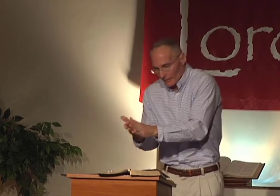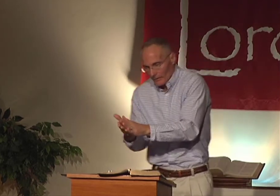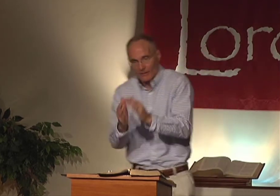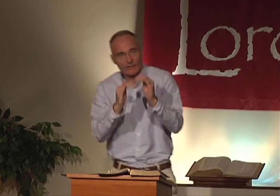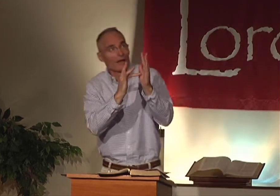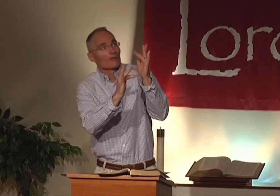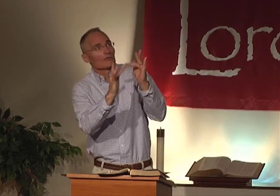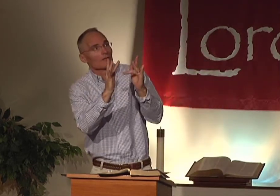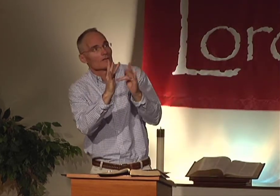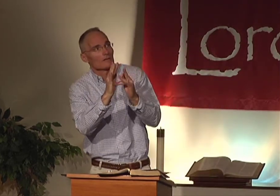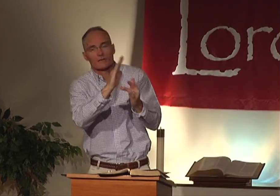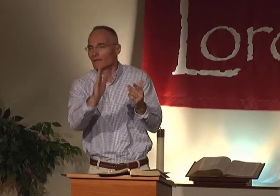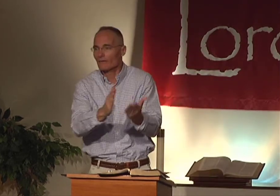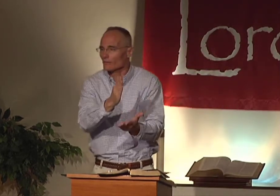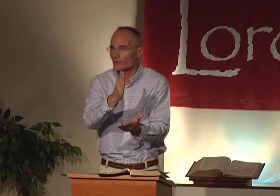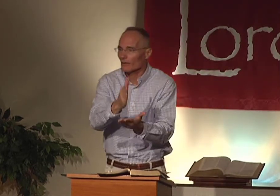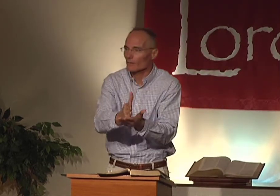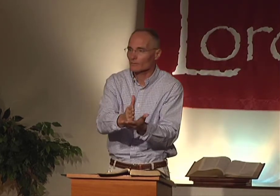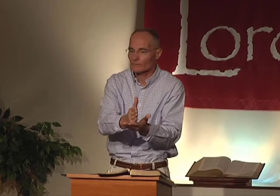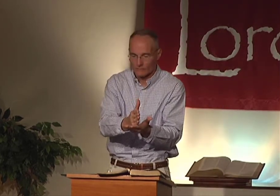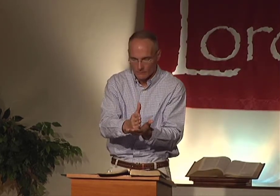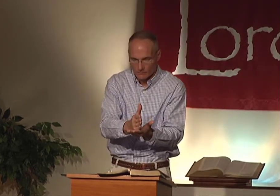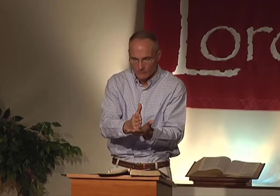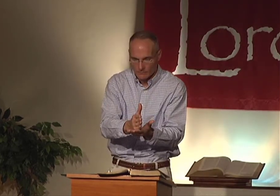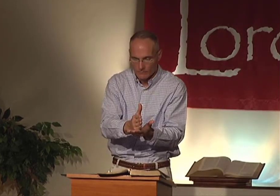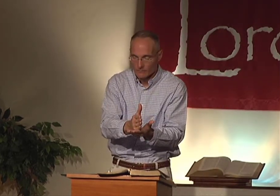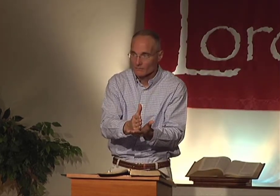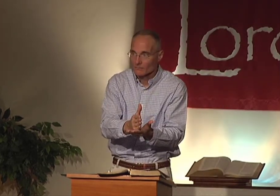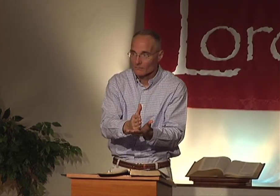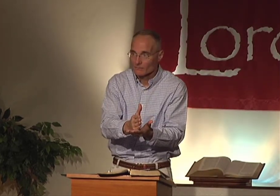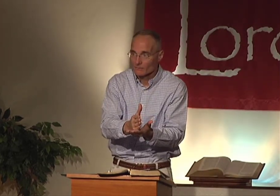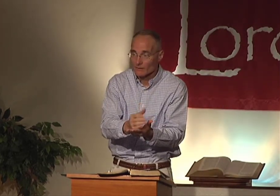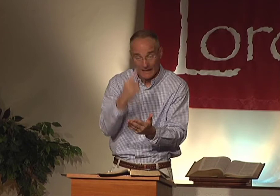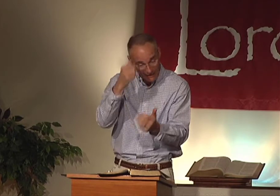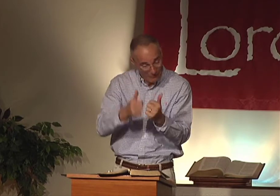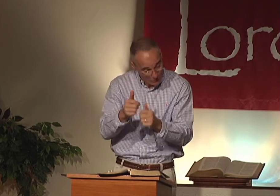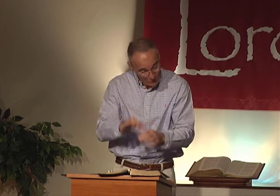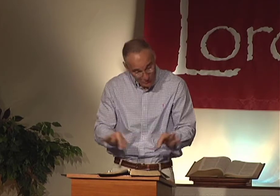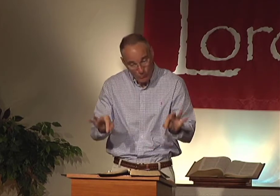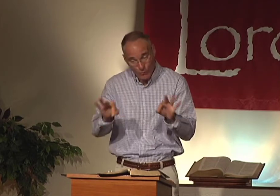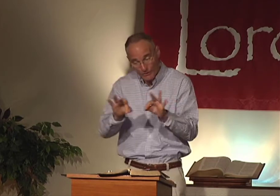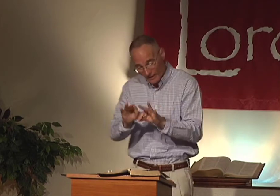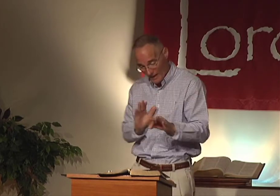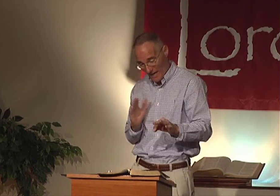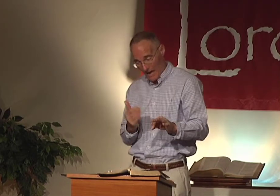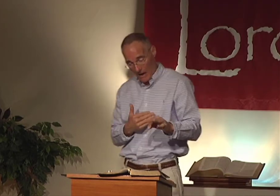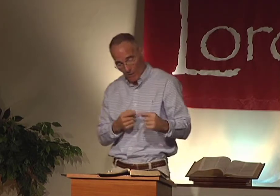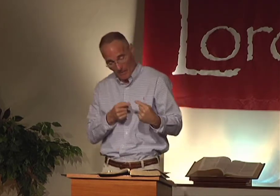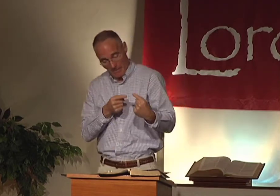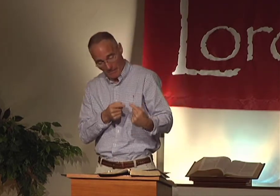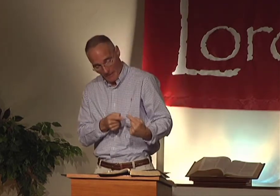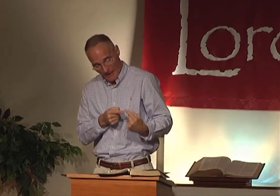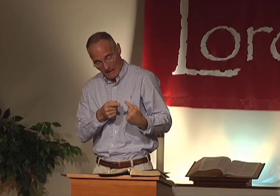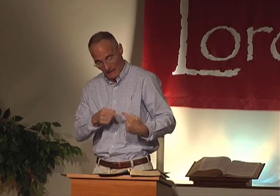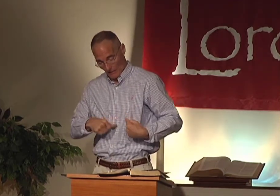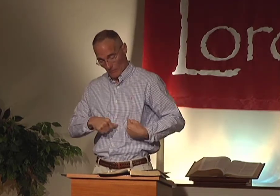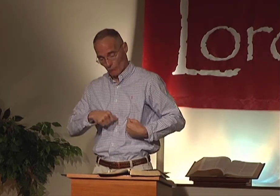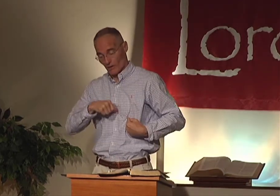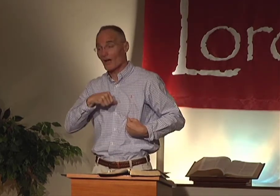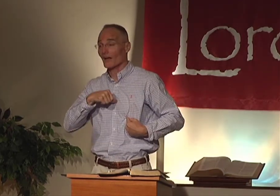Our becoming like Jesus, that never stops. And most importantly, our